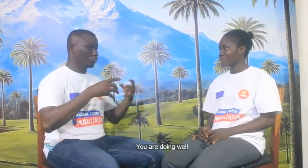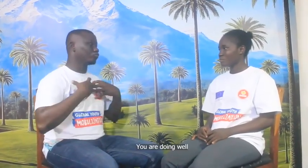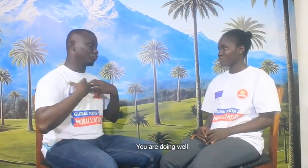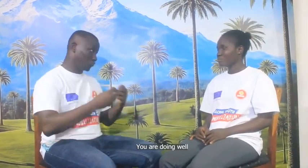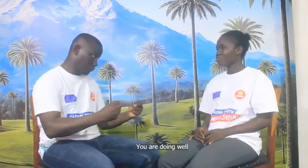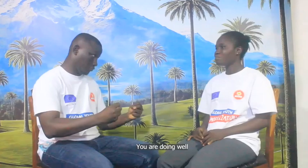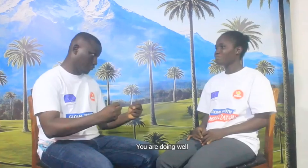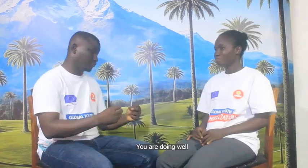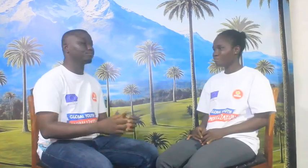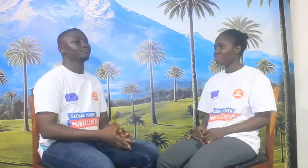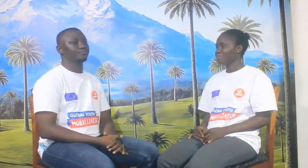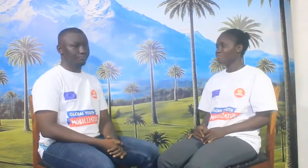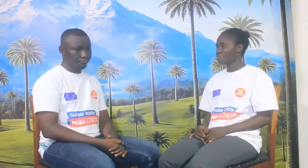You are doing well.